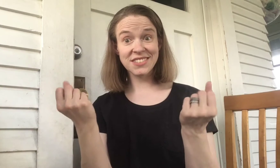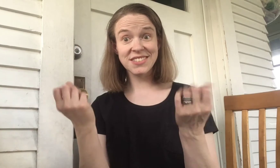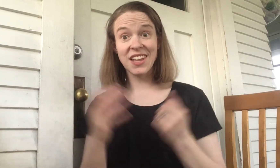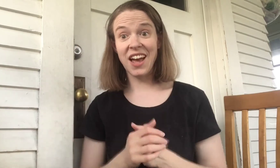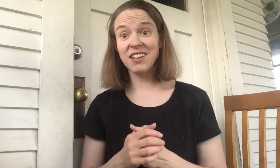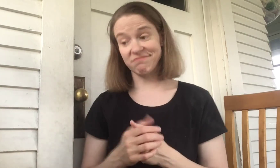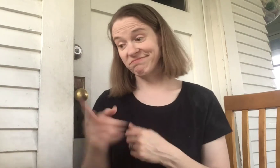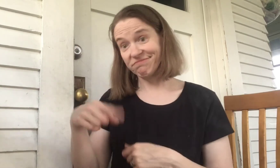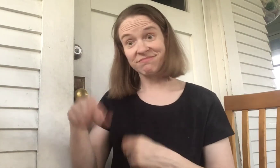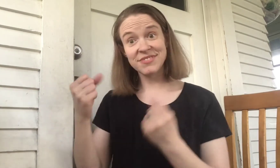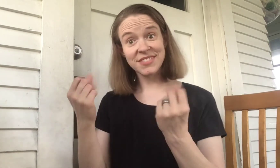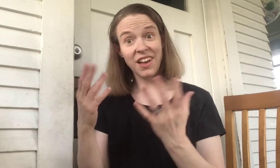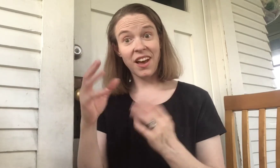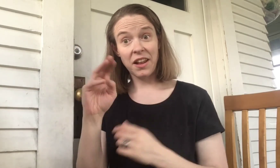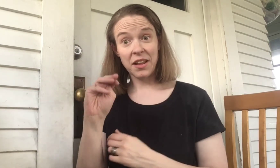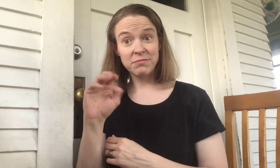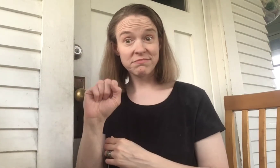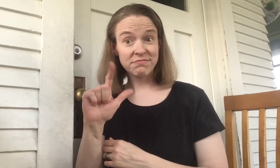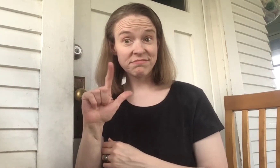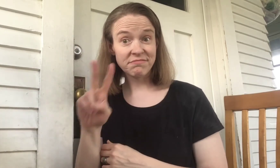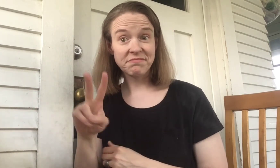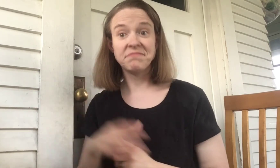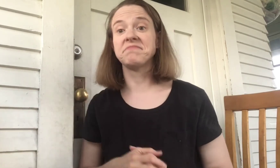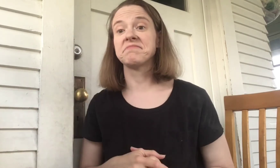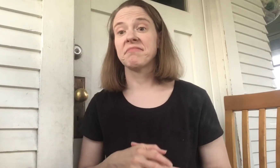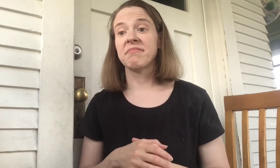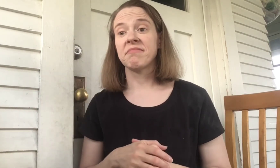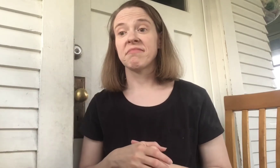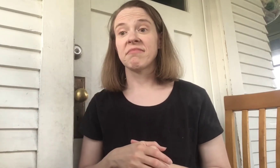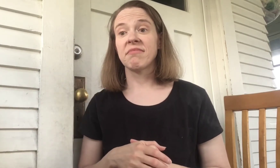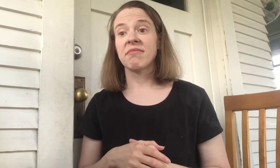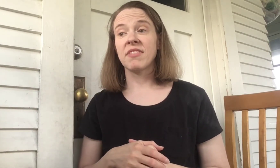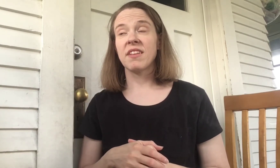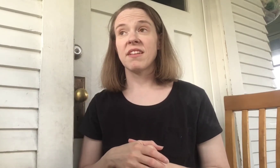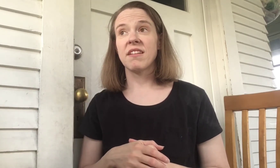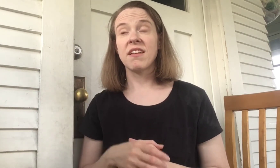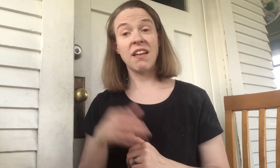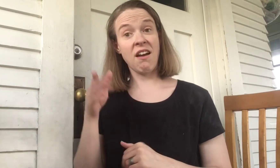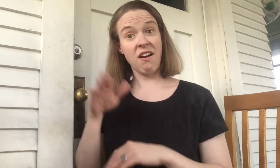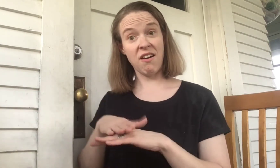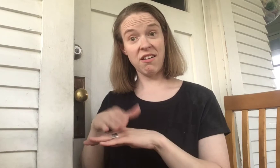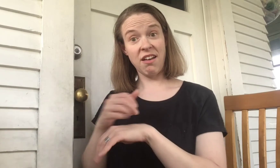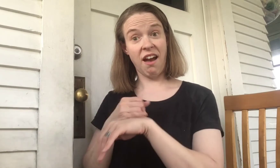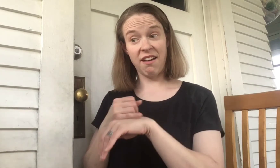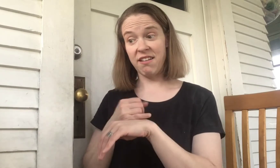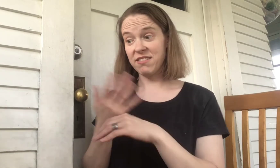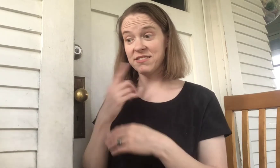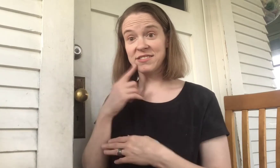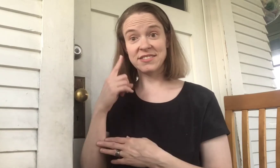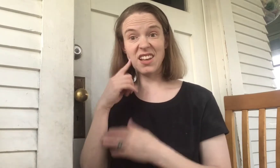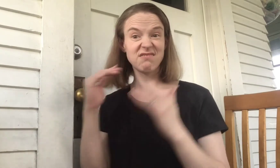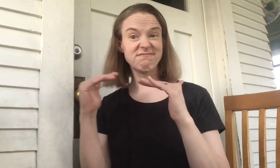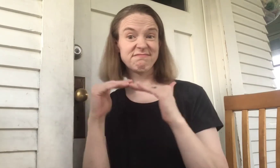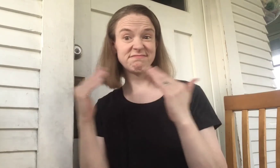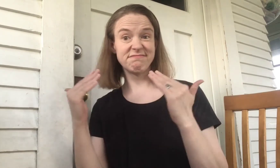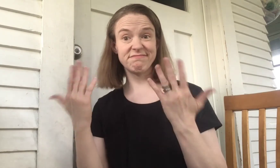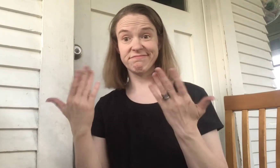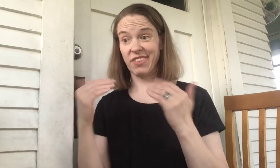and therefore many people signed. They signed Martha's Vineyard Sign Language, MSLV. So on